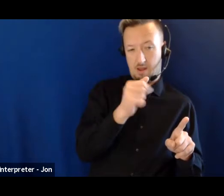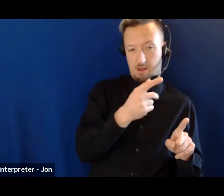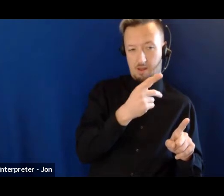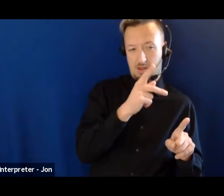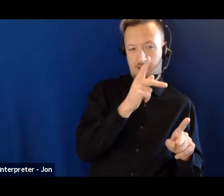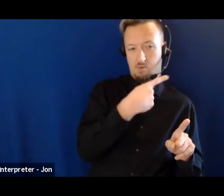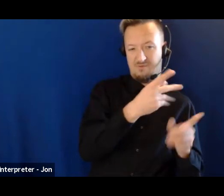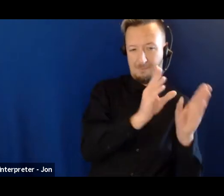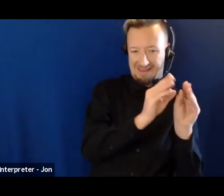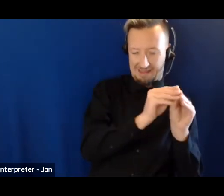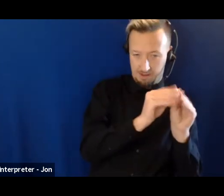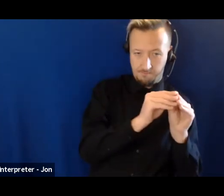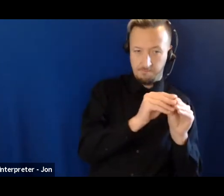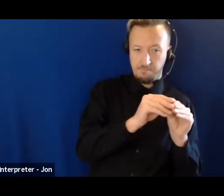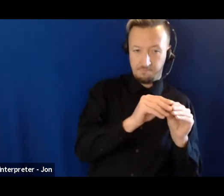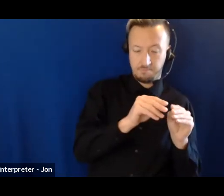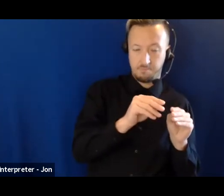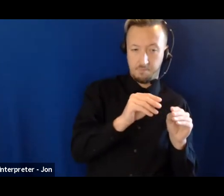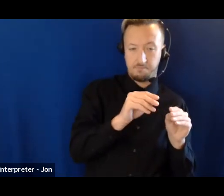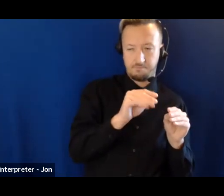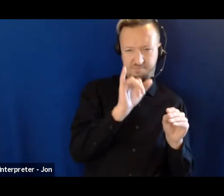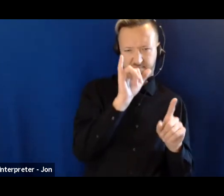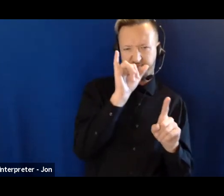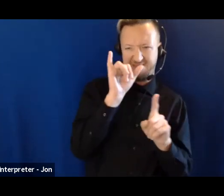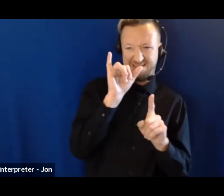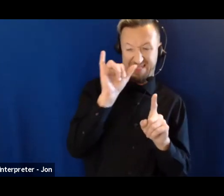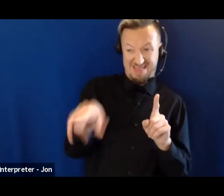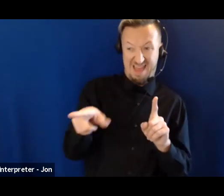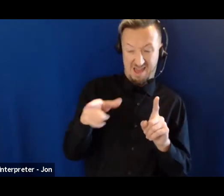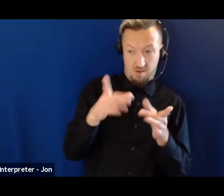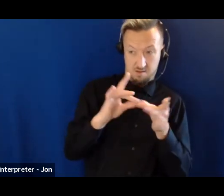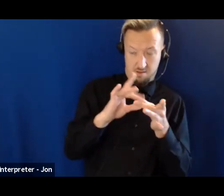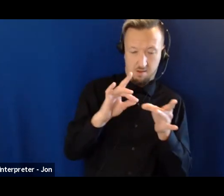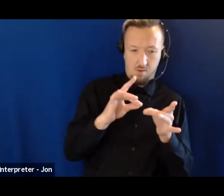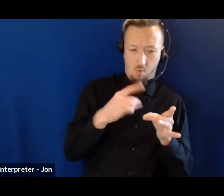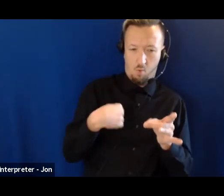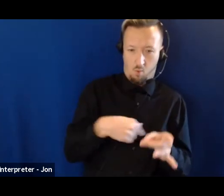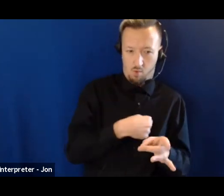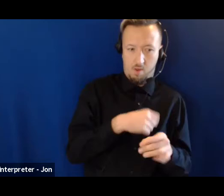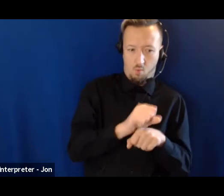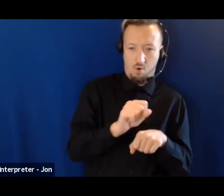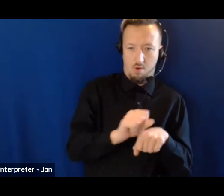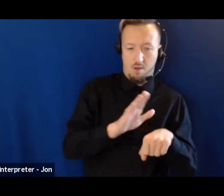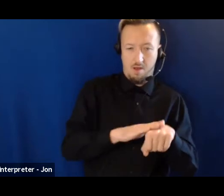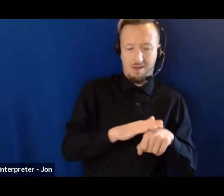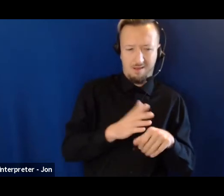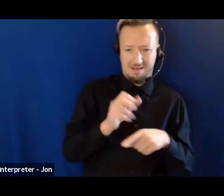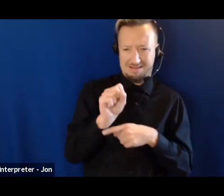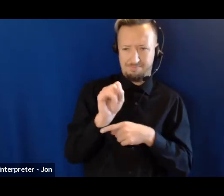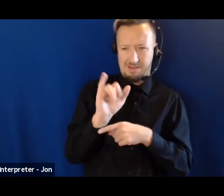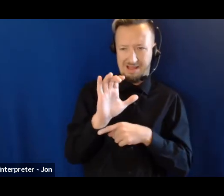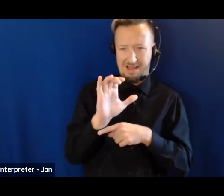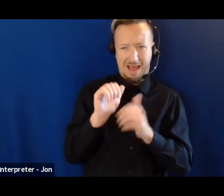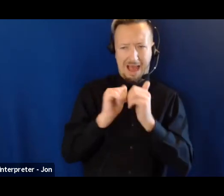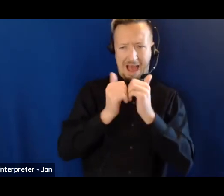Kansas. And again, I said that was one of the things that we had to work on specifically, was how our SILC was established.